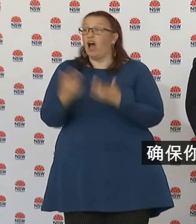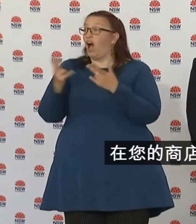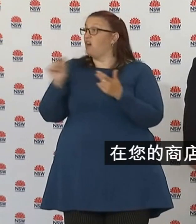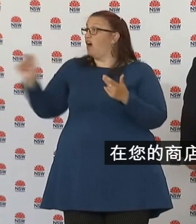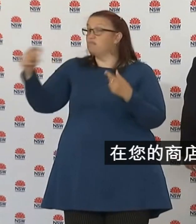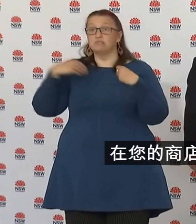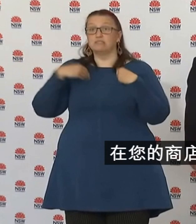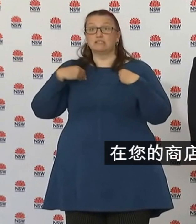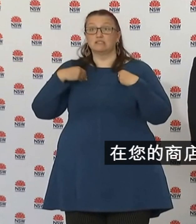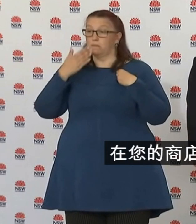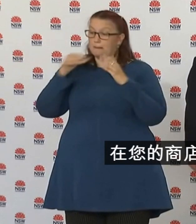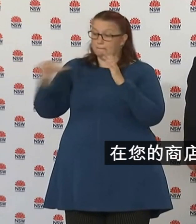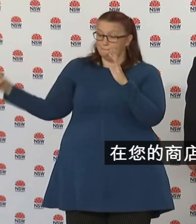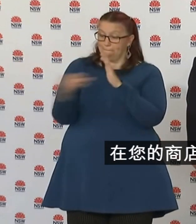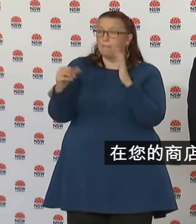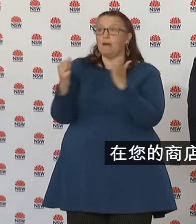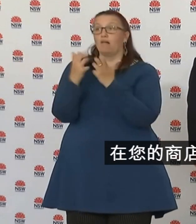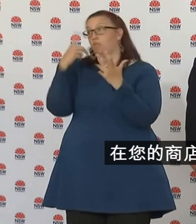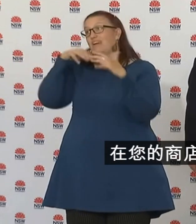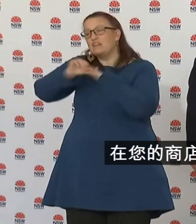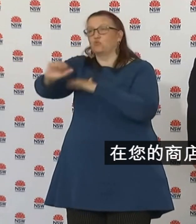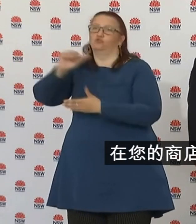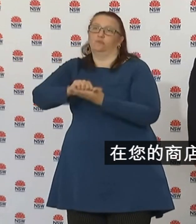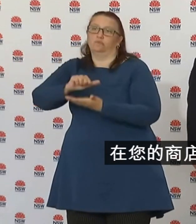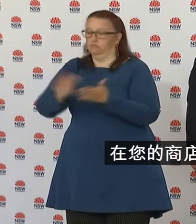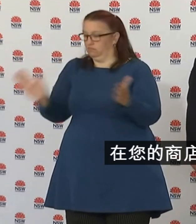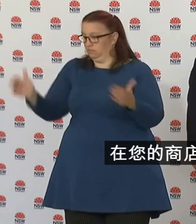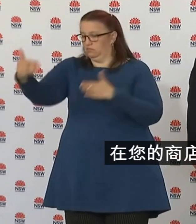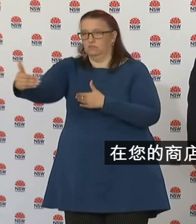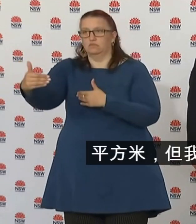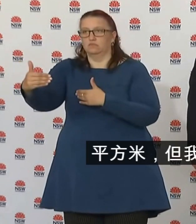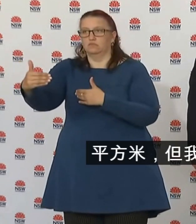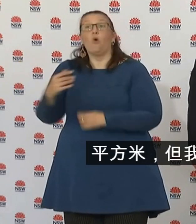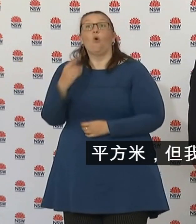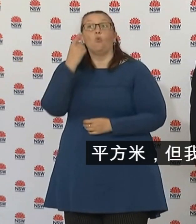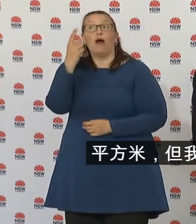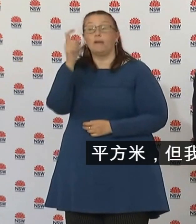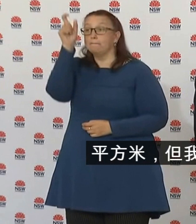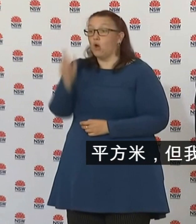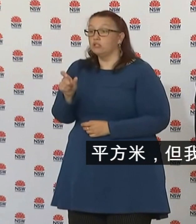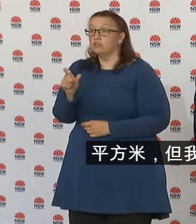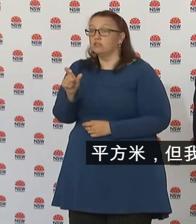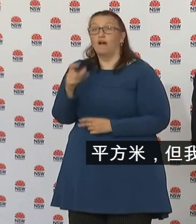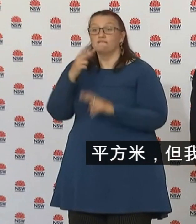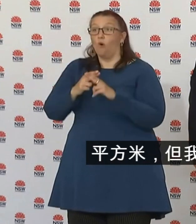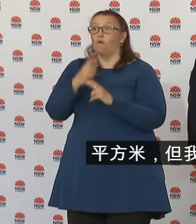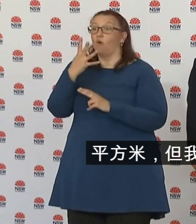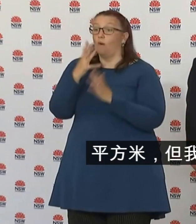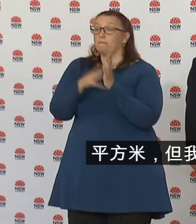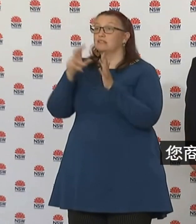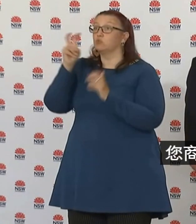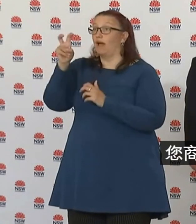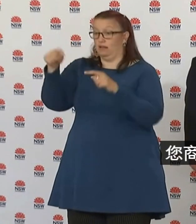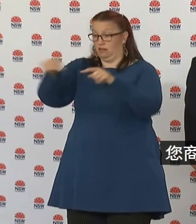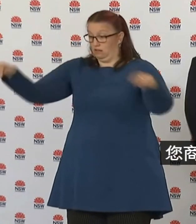number of people in your shop. We have instituted the 1 per 4 square metres, but what I'm actually asking you to do is